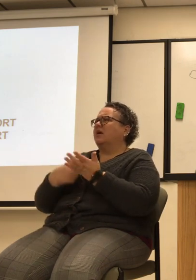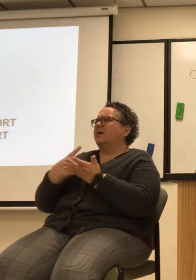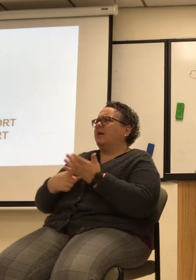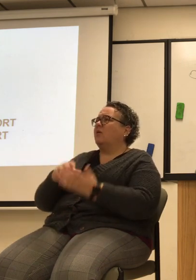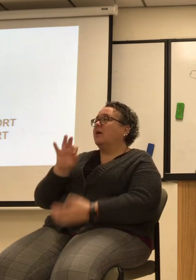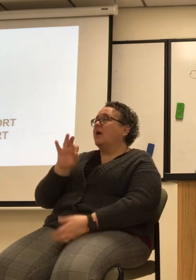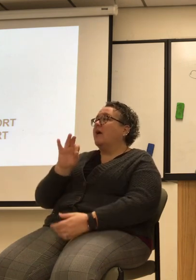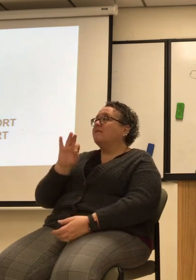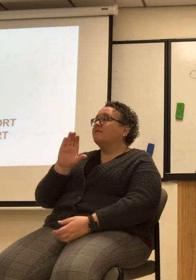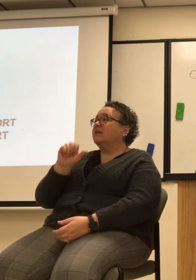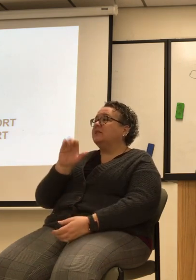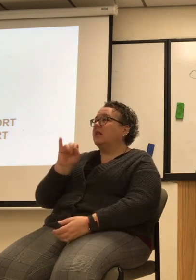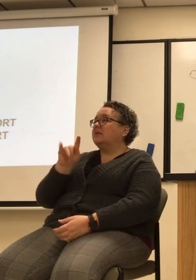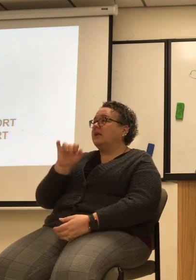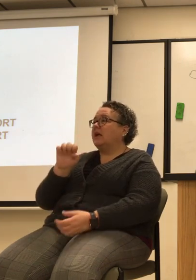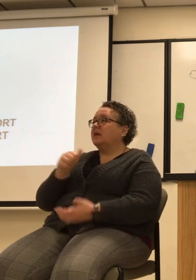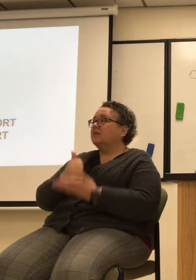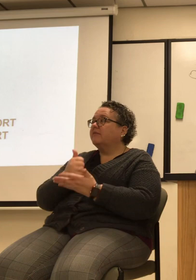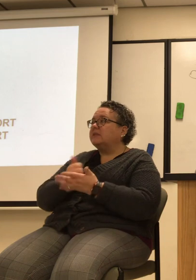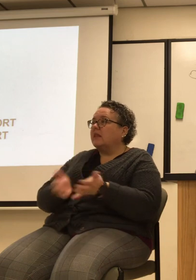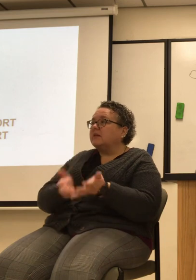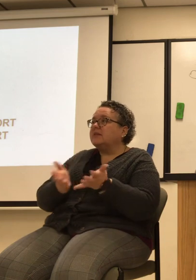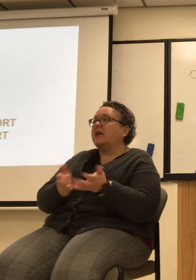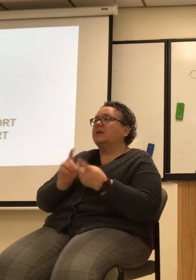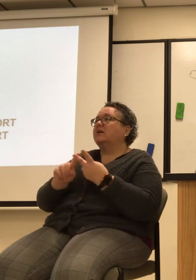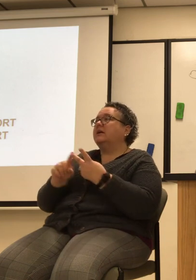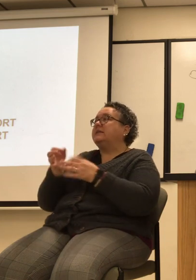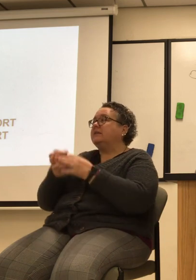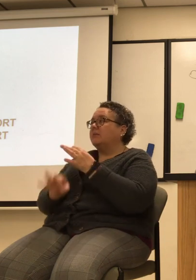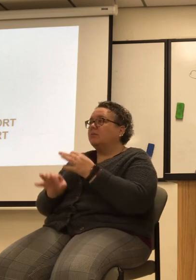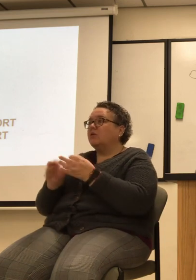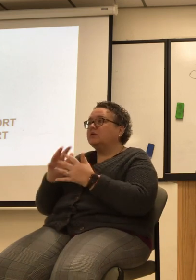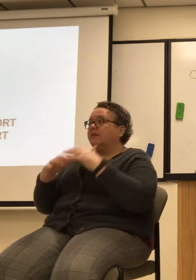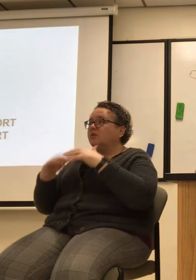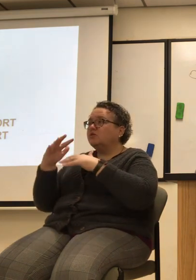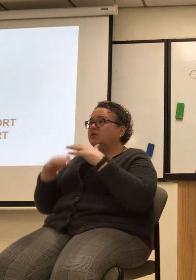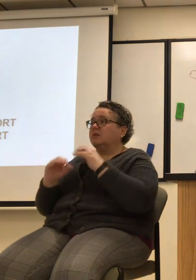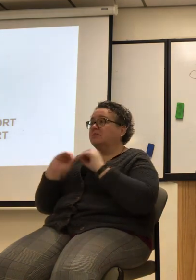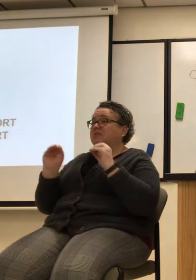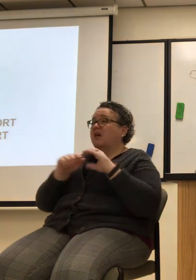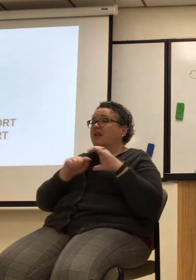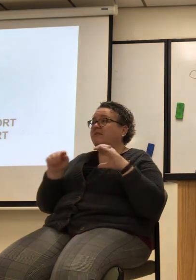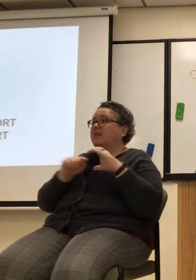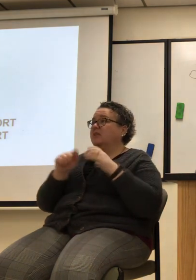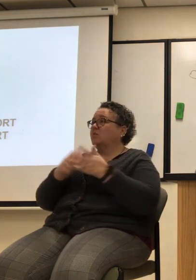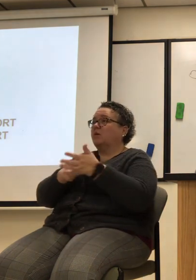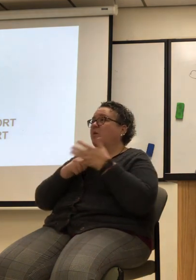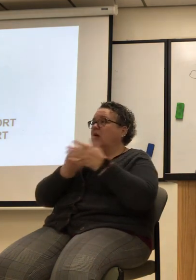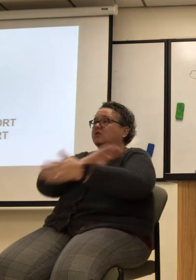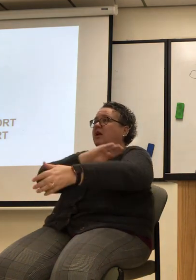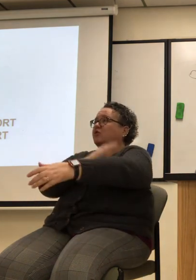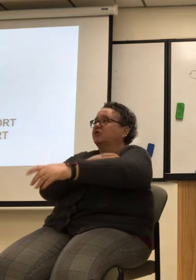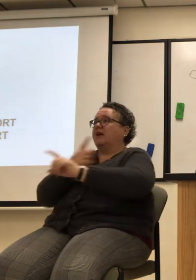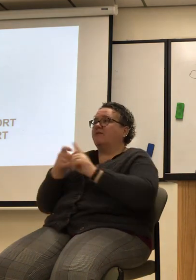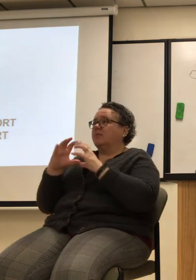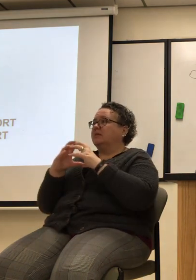diffusion, the simple diffusion, this osmosis, none of it requires energy expenditure by the